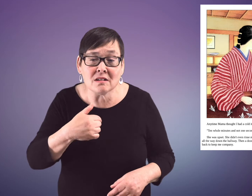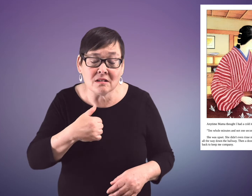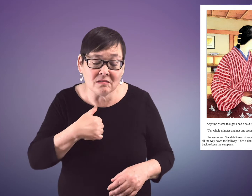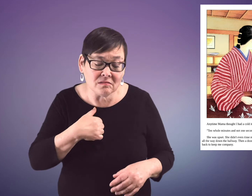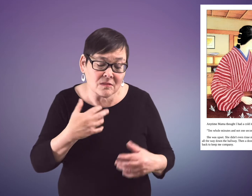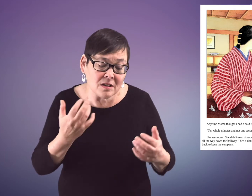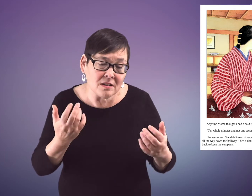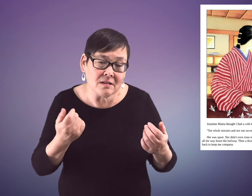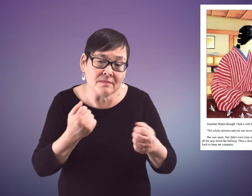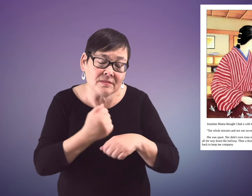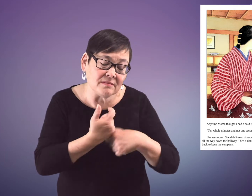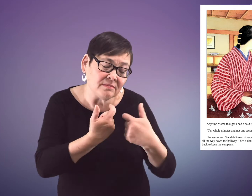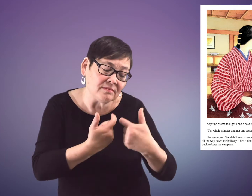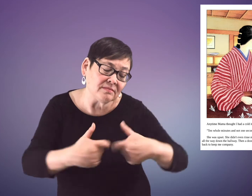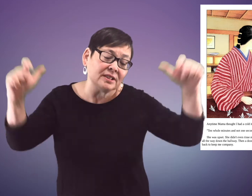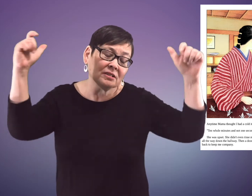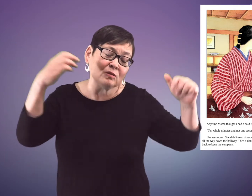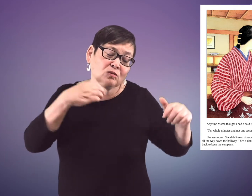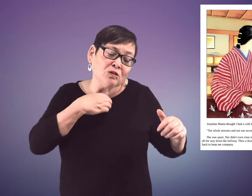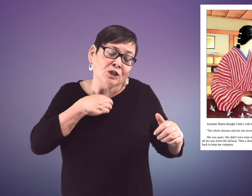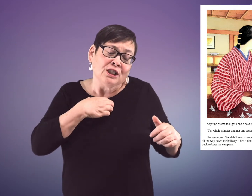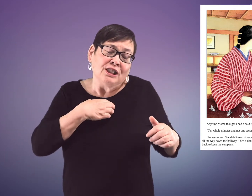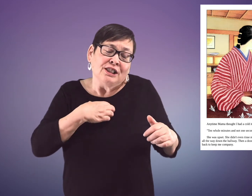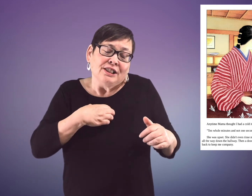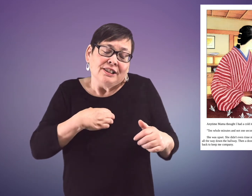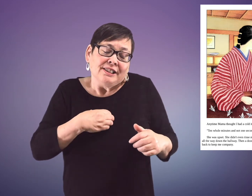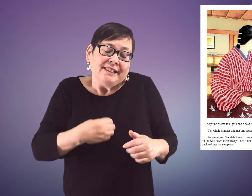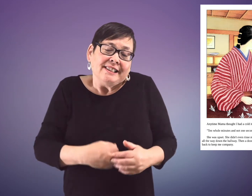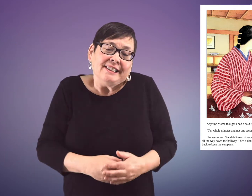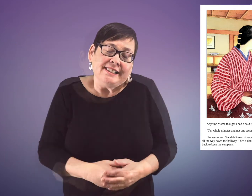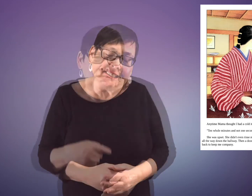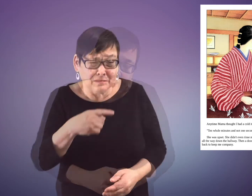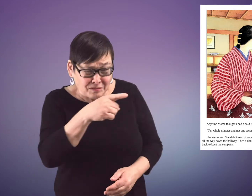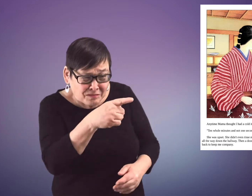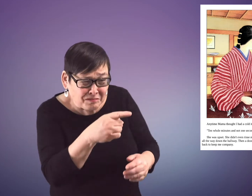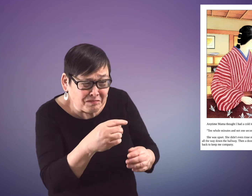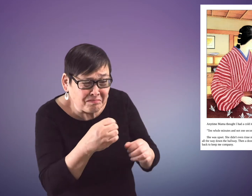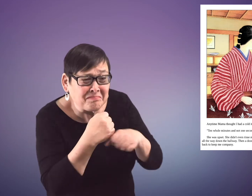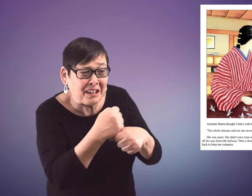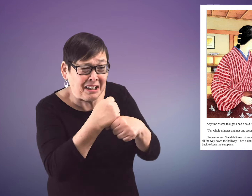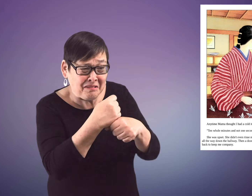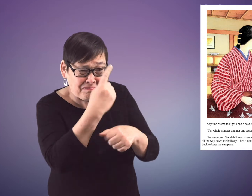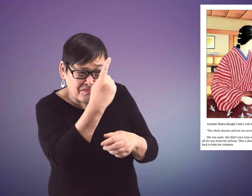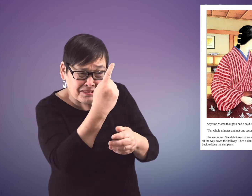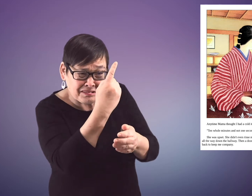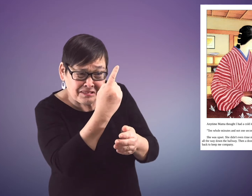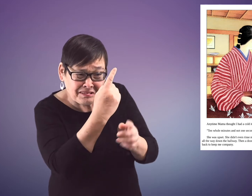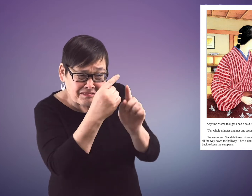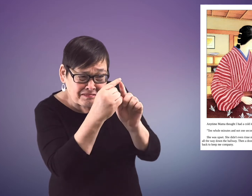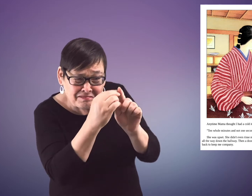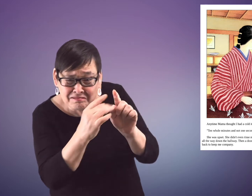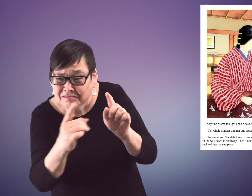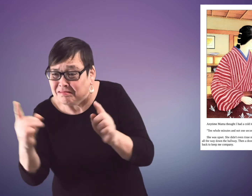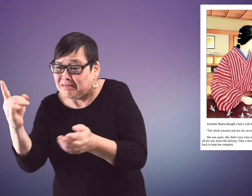"Because I want to make a big wish," she said without looking up. "You're going to